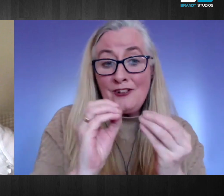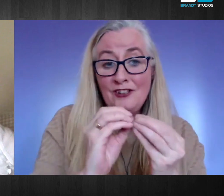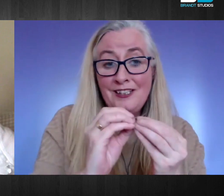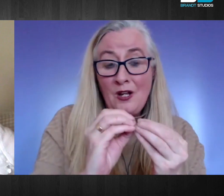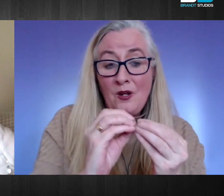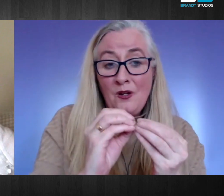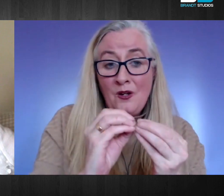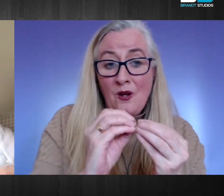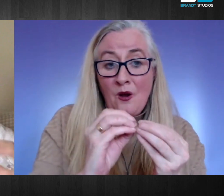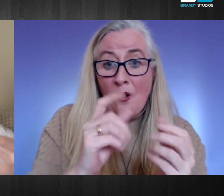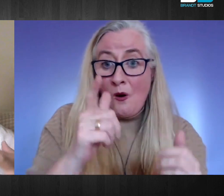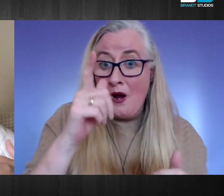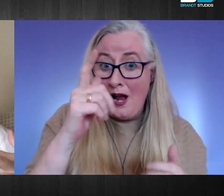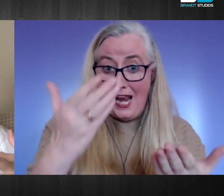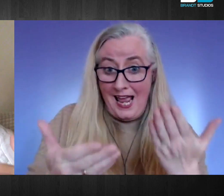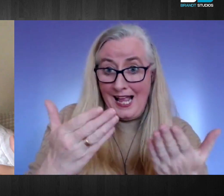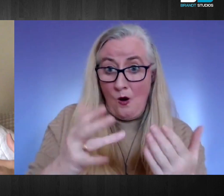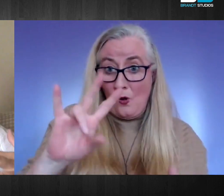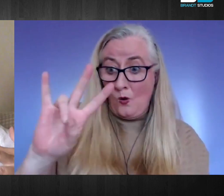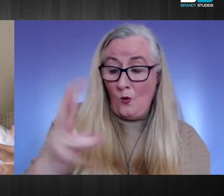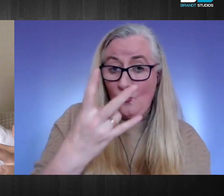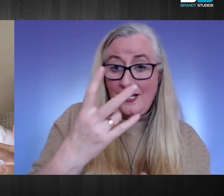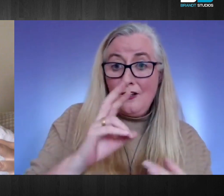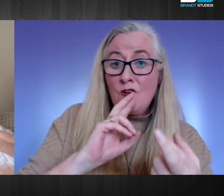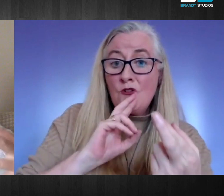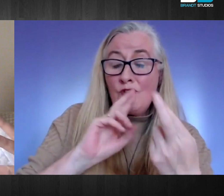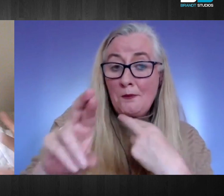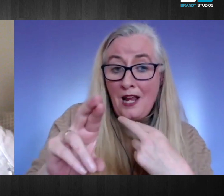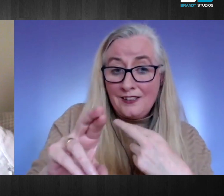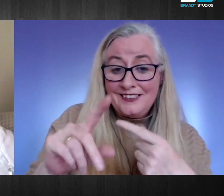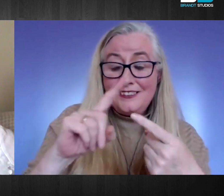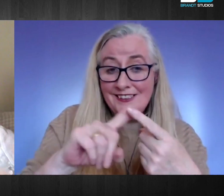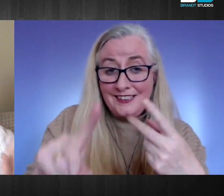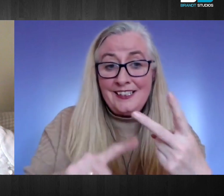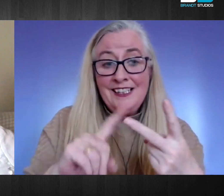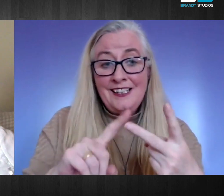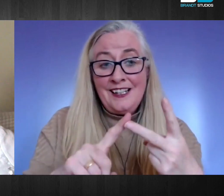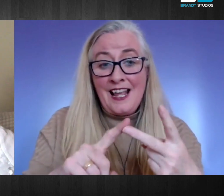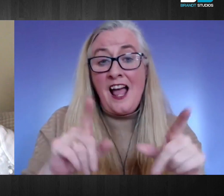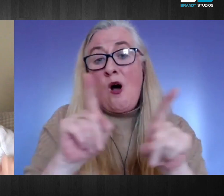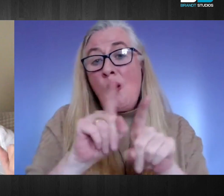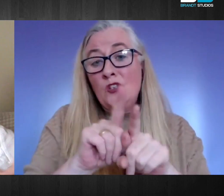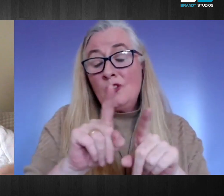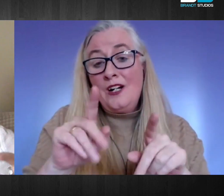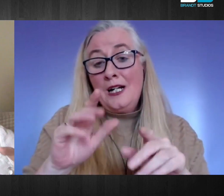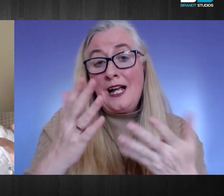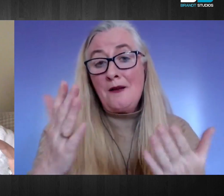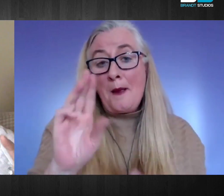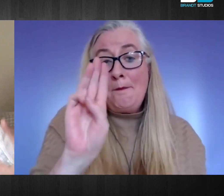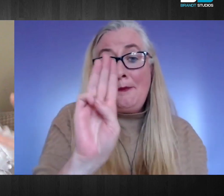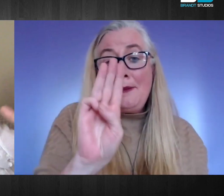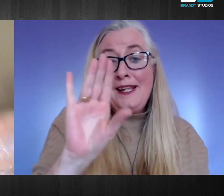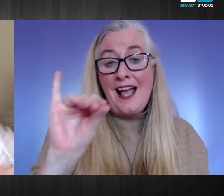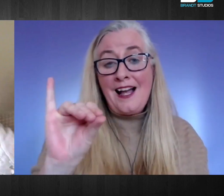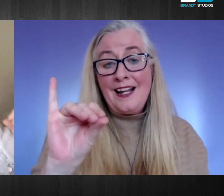to happen rapidly at the moment. But I think it's also because there's a lack of history in PPI. So the researchers don't